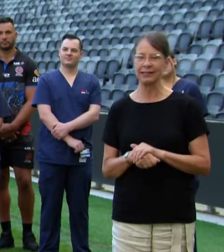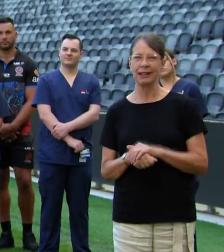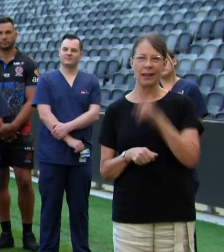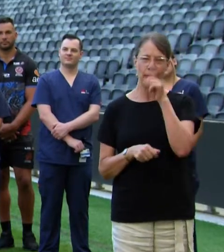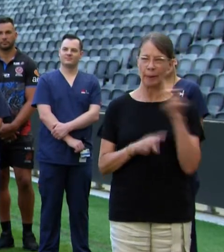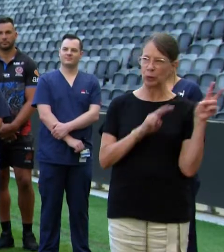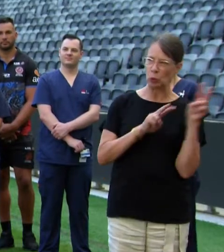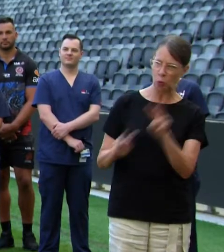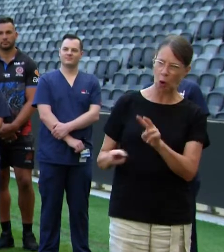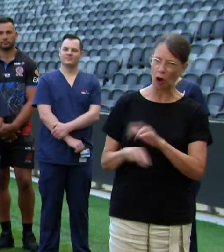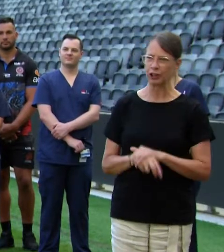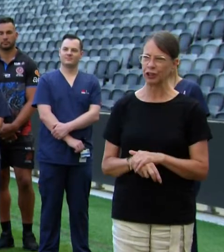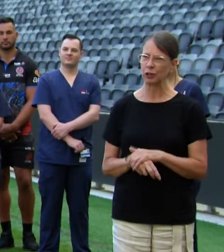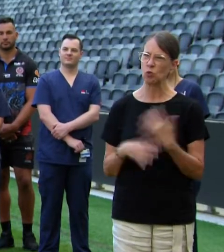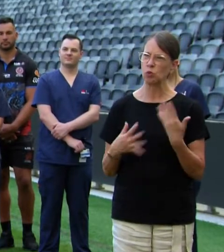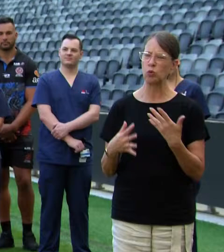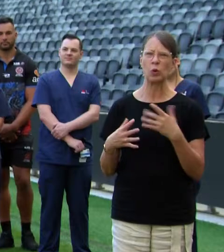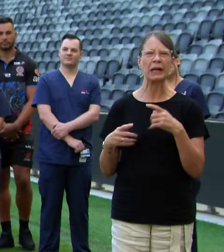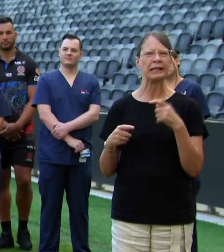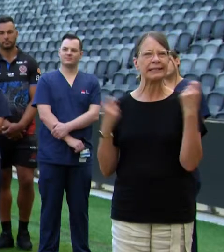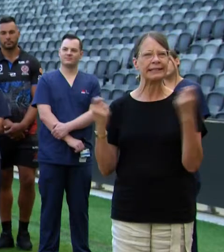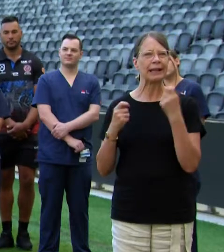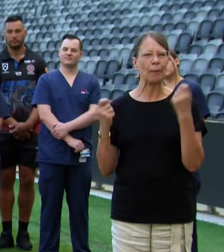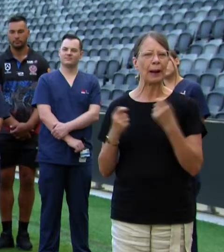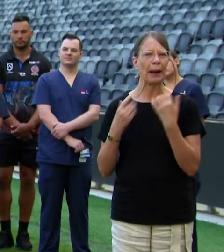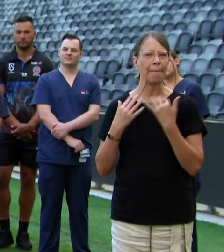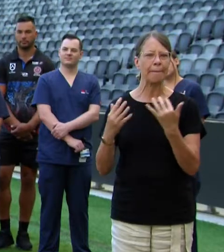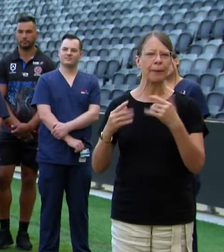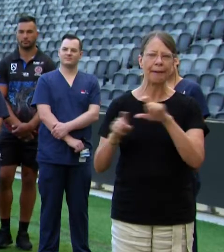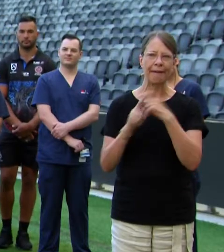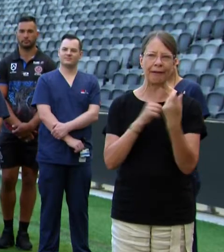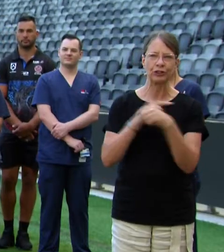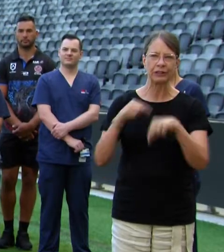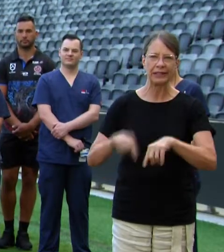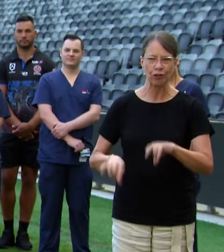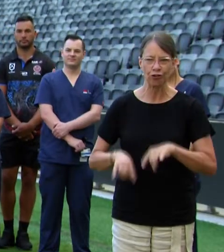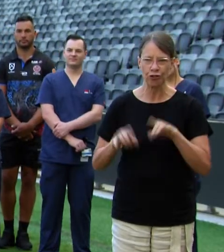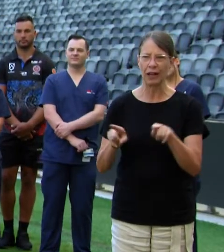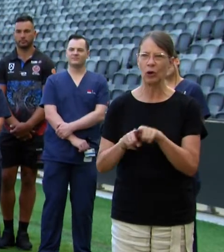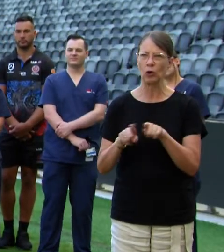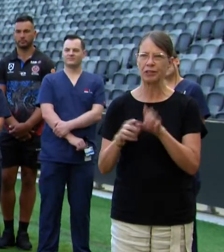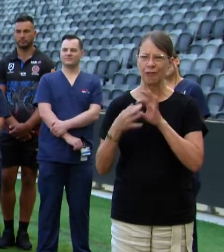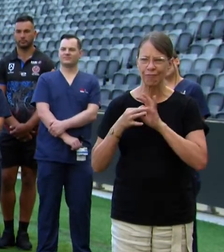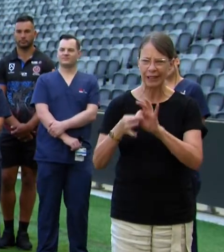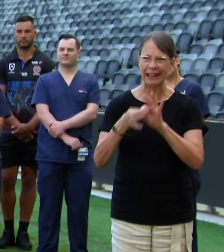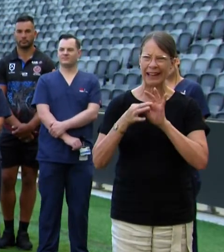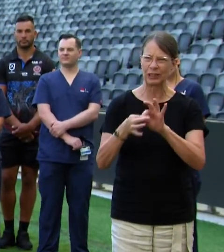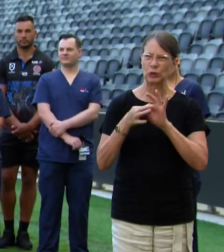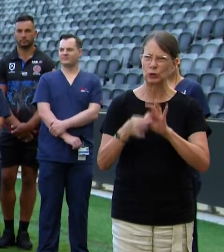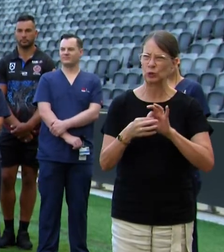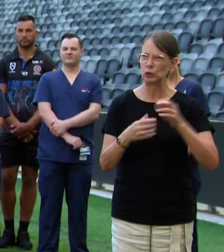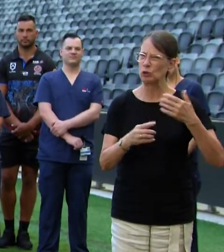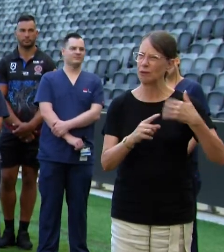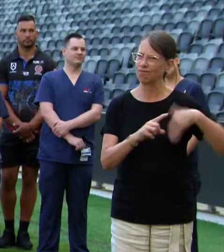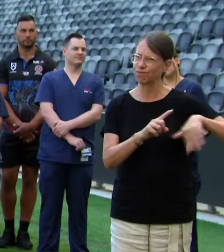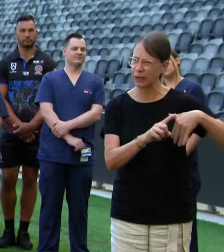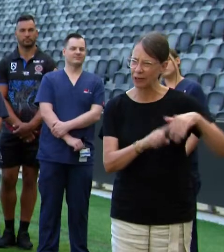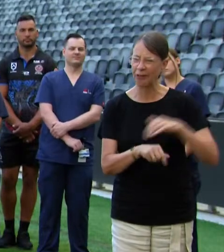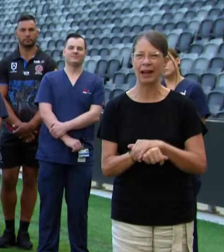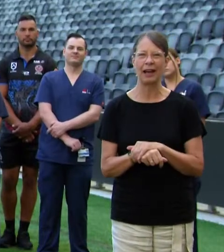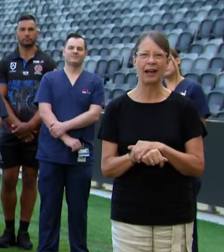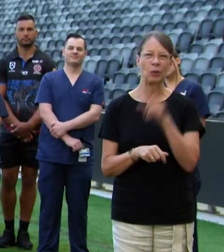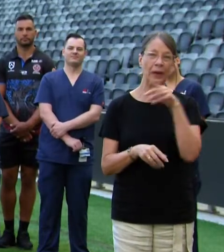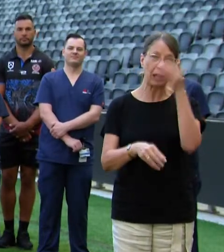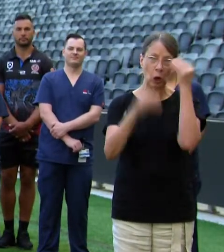multicultures of Australia, but importantly, it allows our players to re-establish a connection to their roots. It allows us to learn about